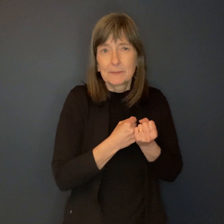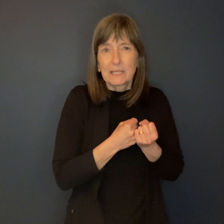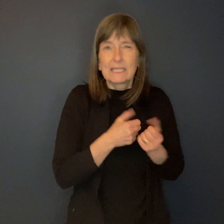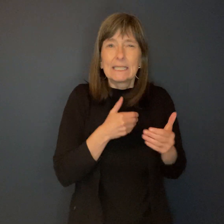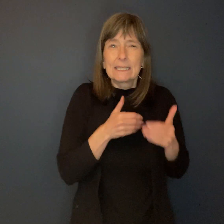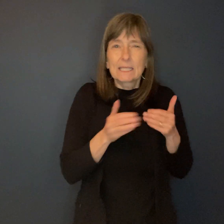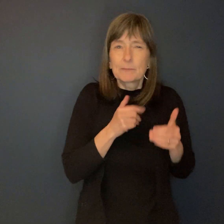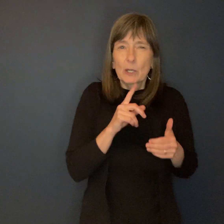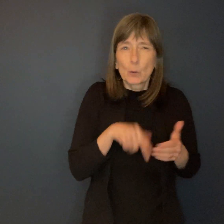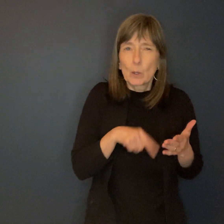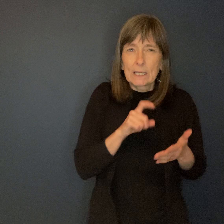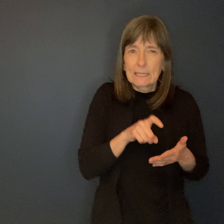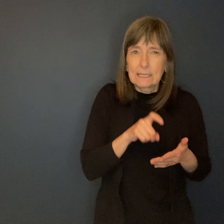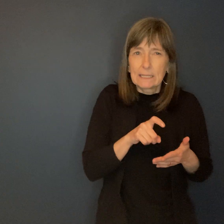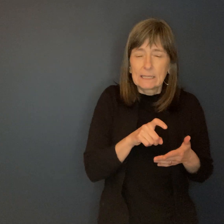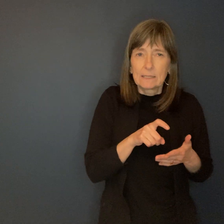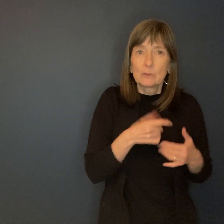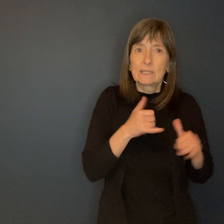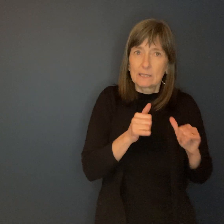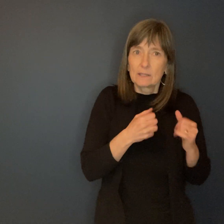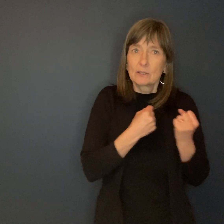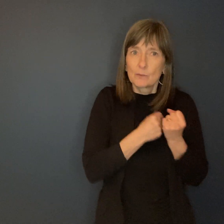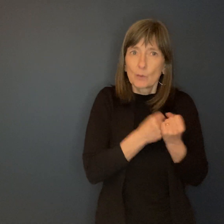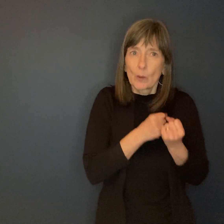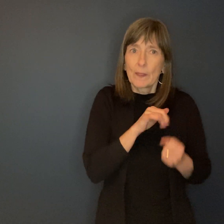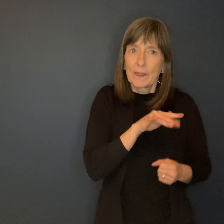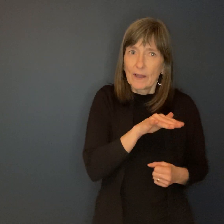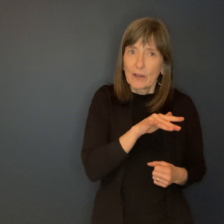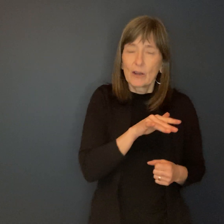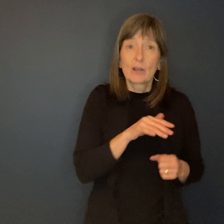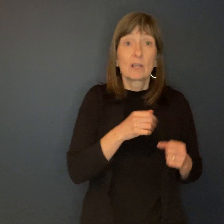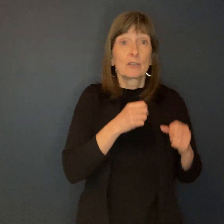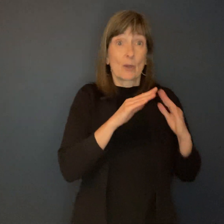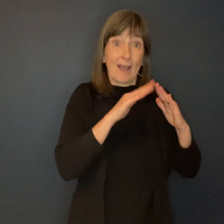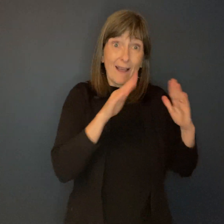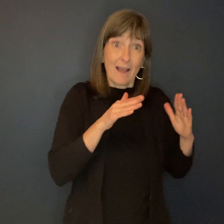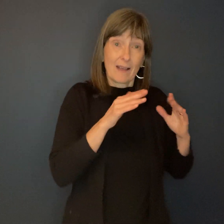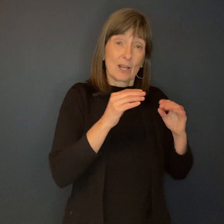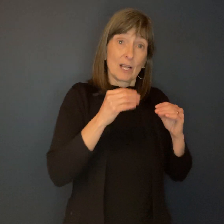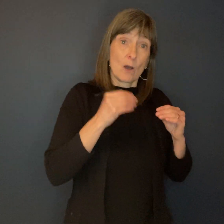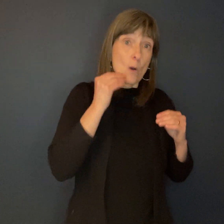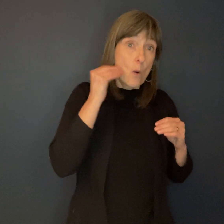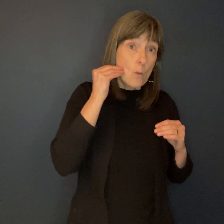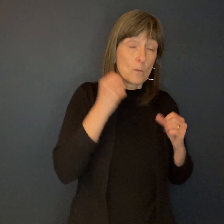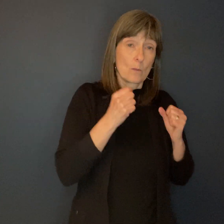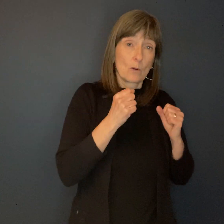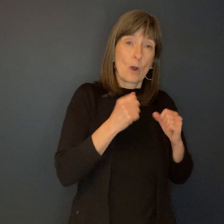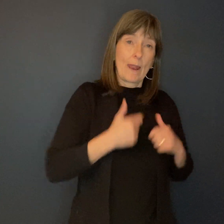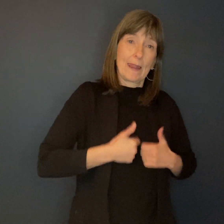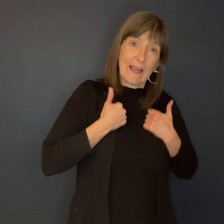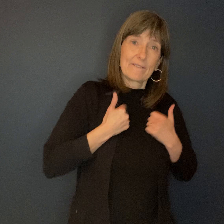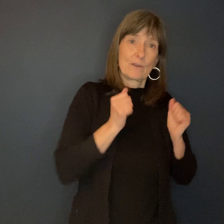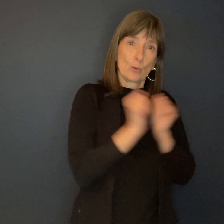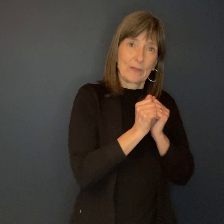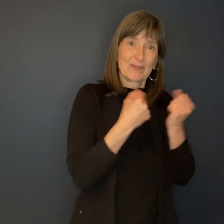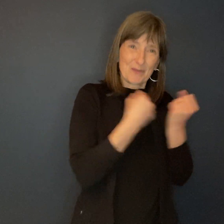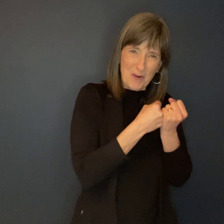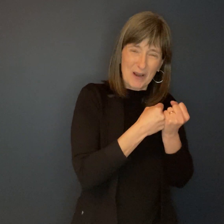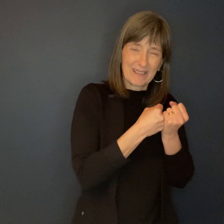is. What we're talking about in supportive living is consideration of the idea that people will live